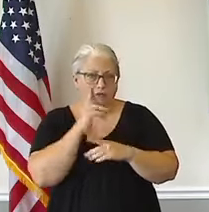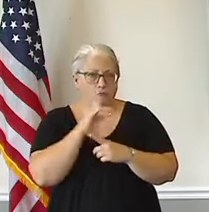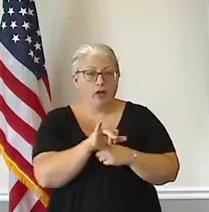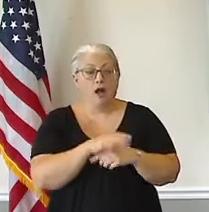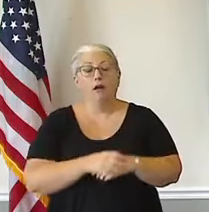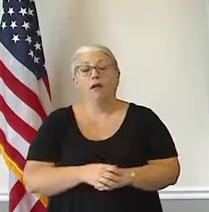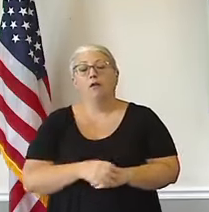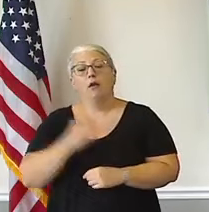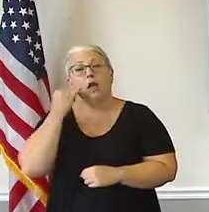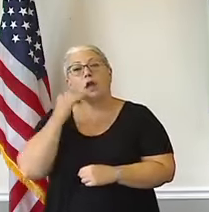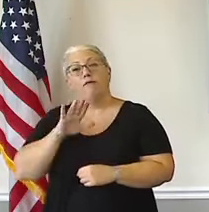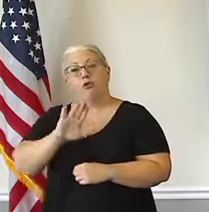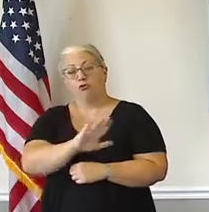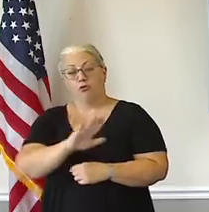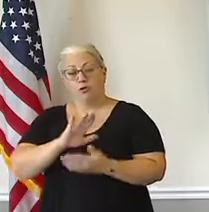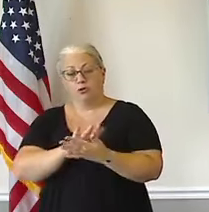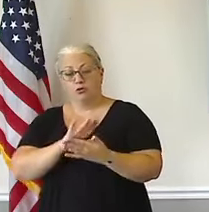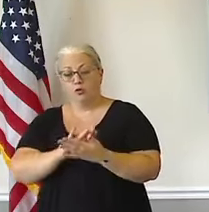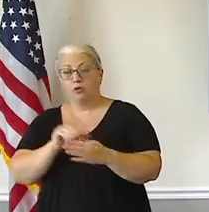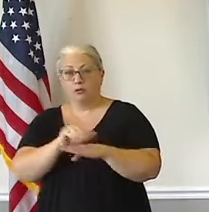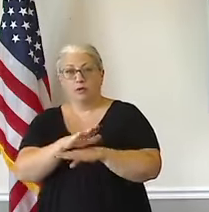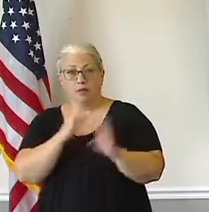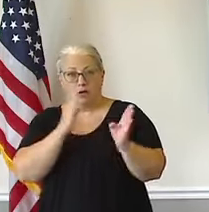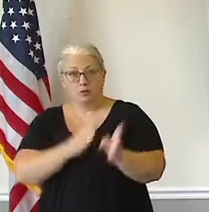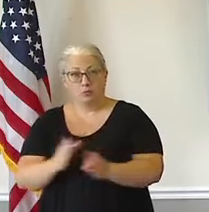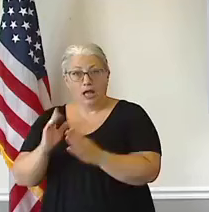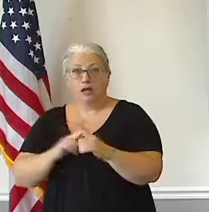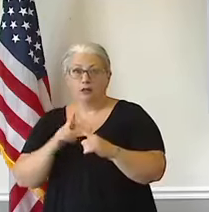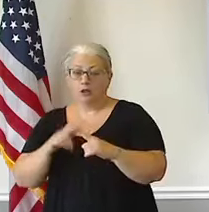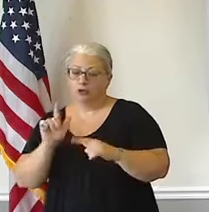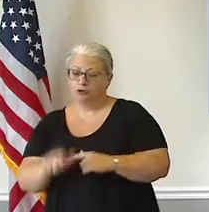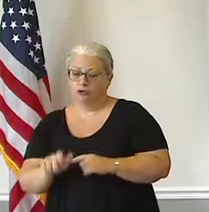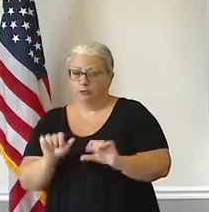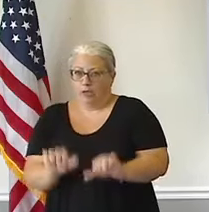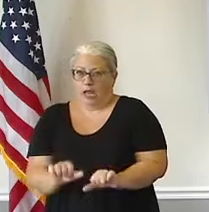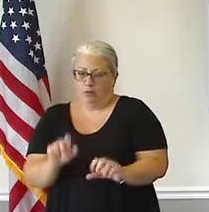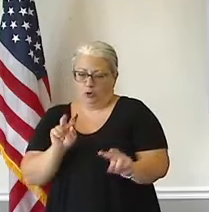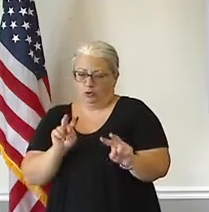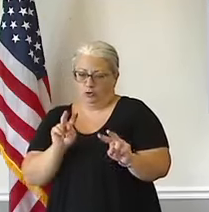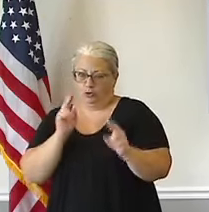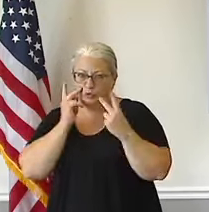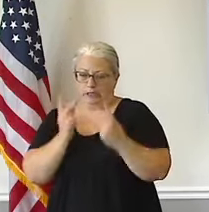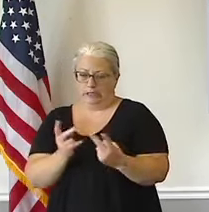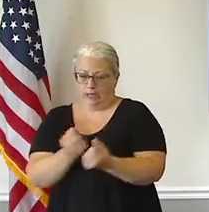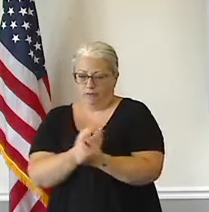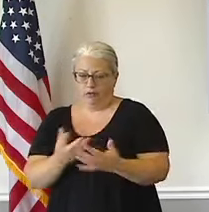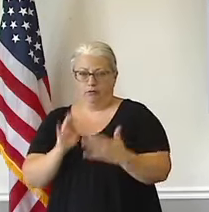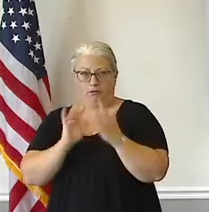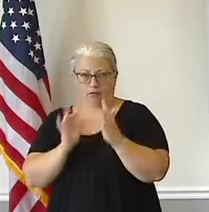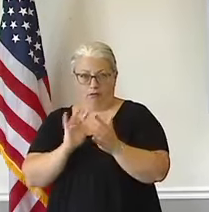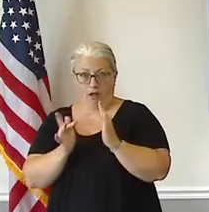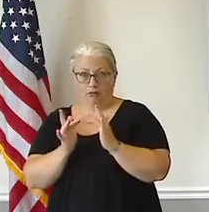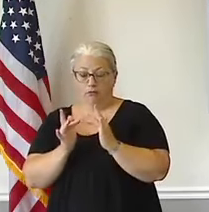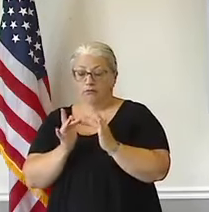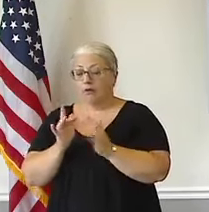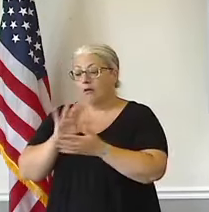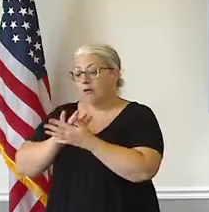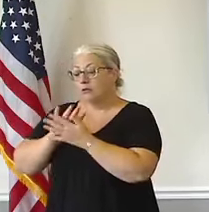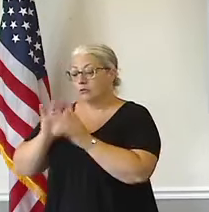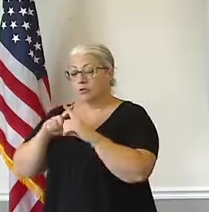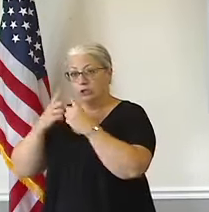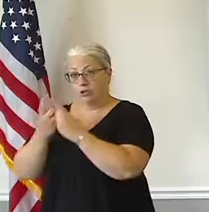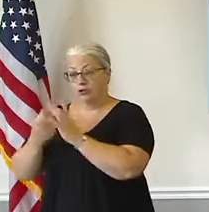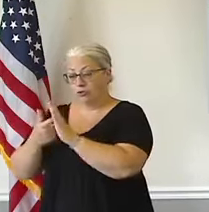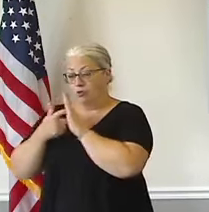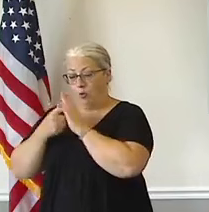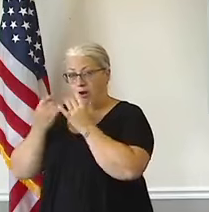plan, then you should be able to view that online. School districts are required by the state now to have,